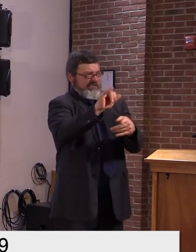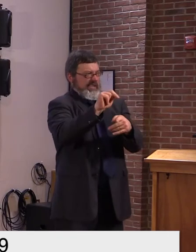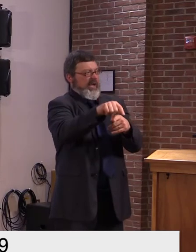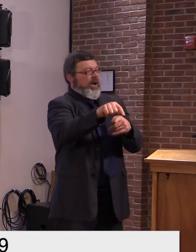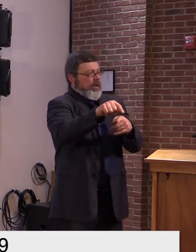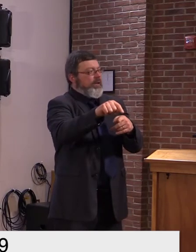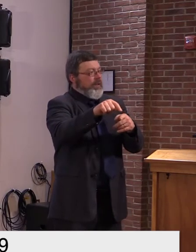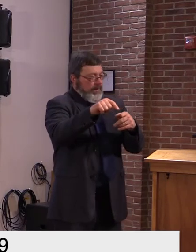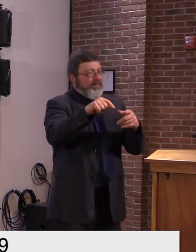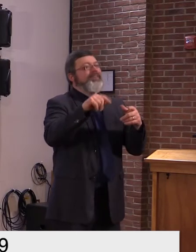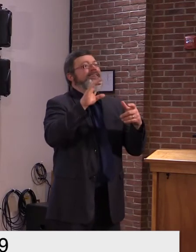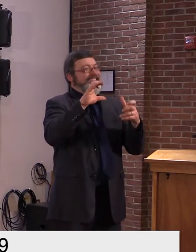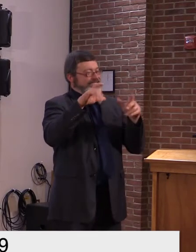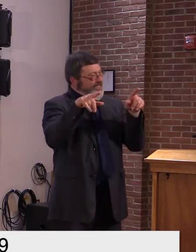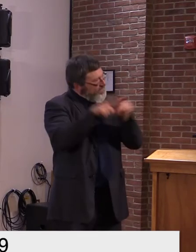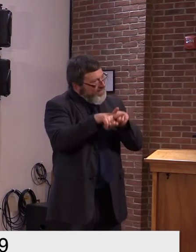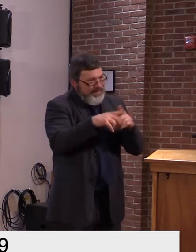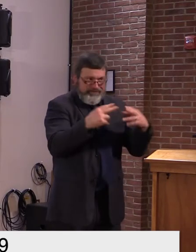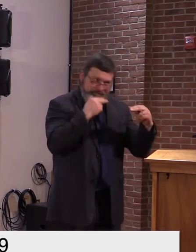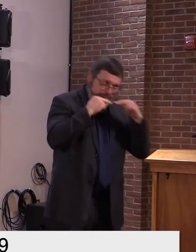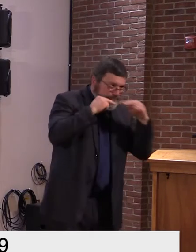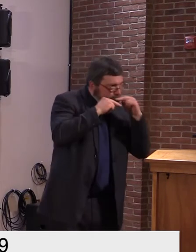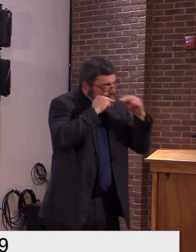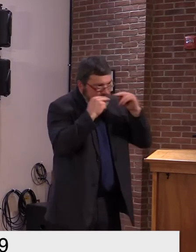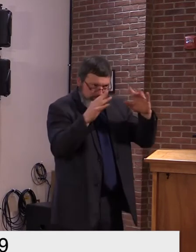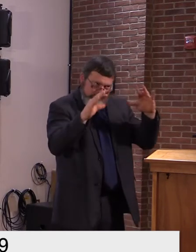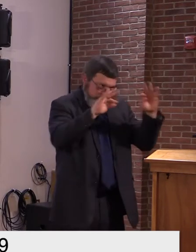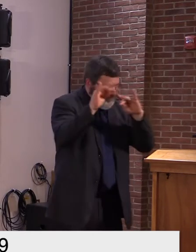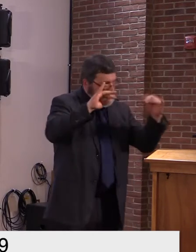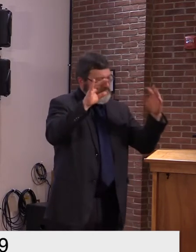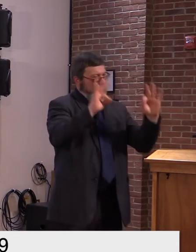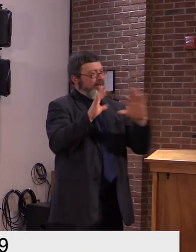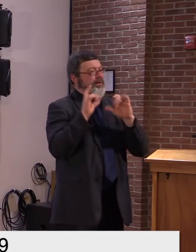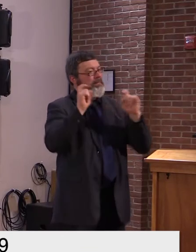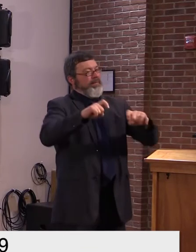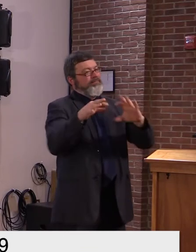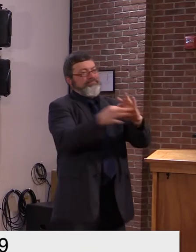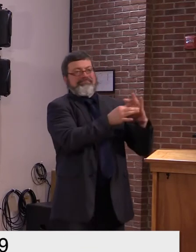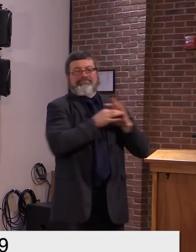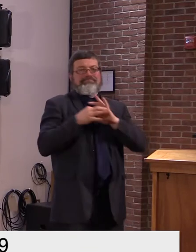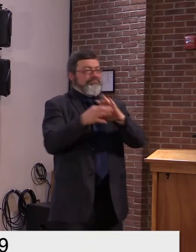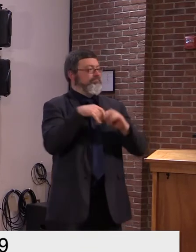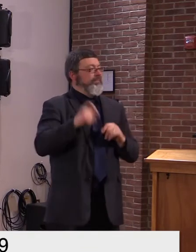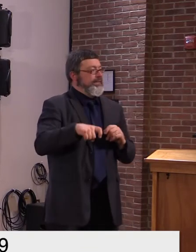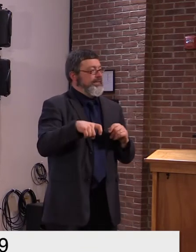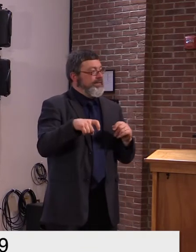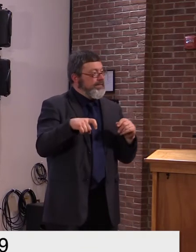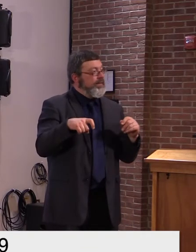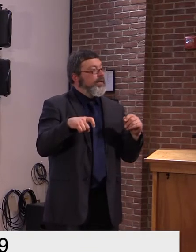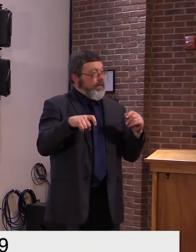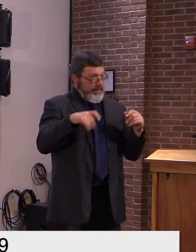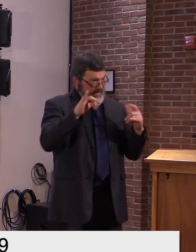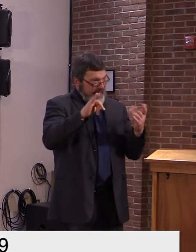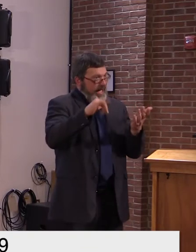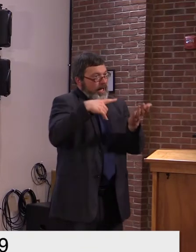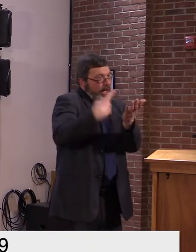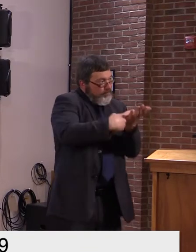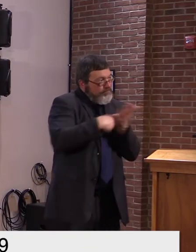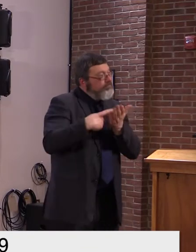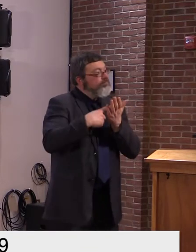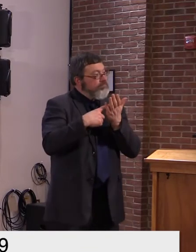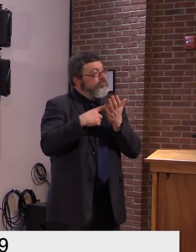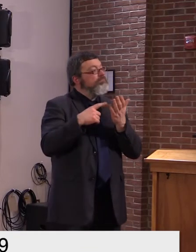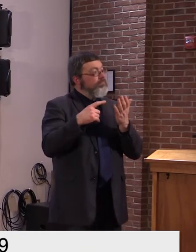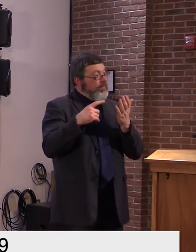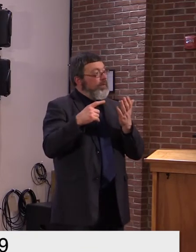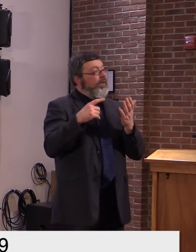be successful. But there'll be an immense decision, frankly, that Senator McConnell has to make, depending on the